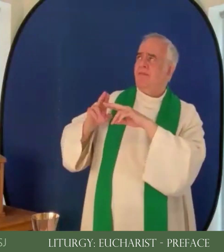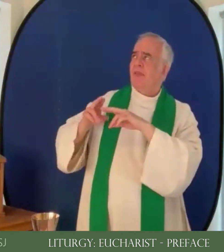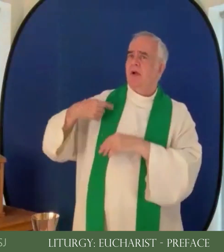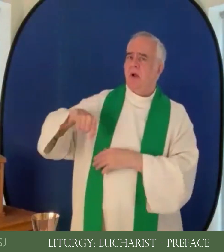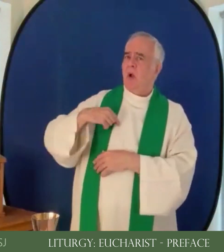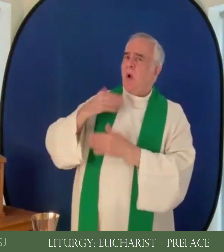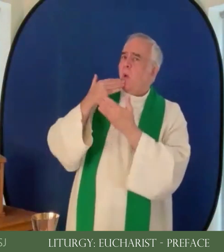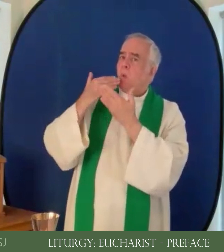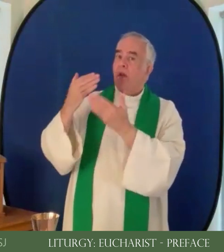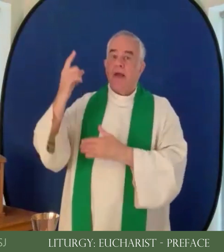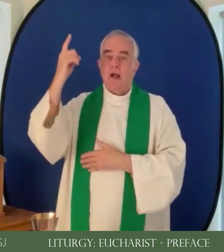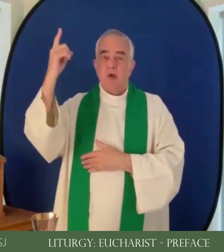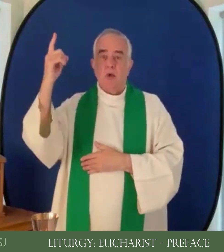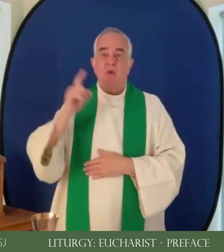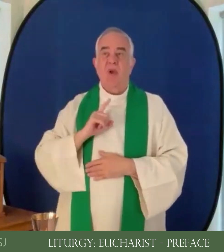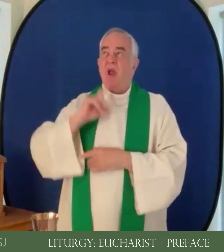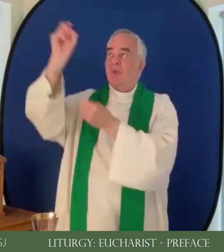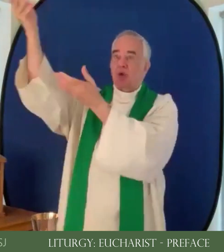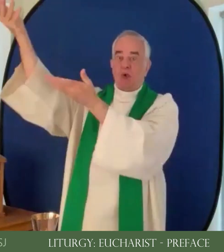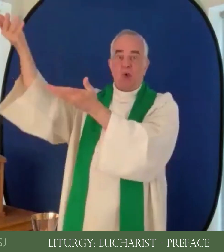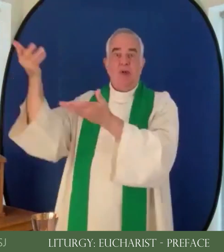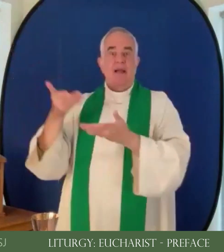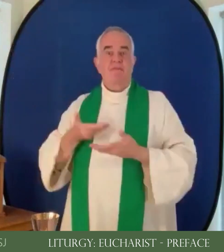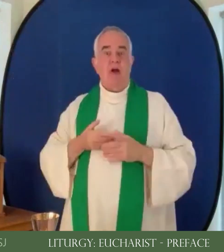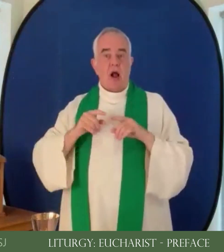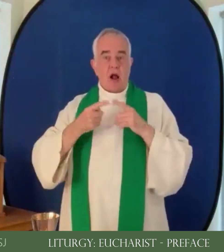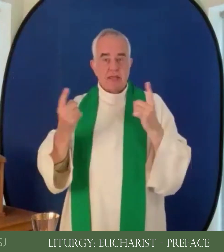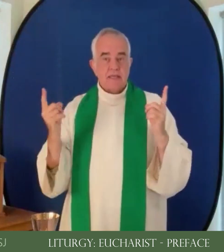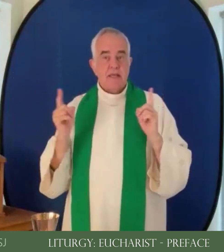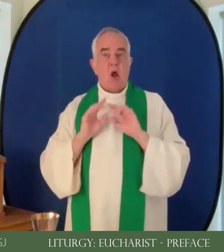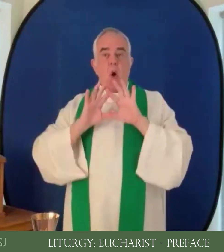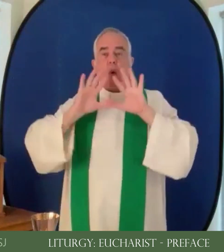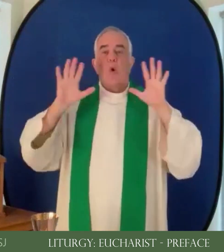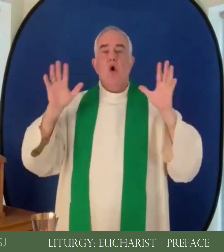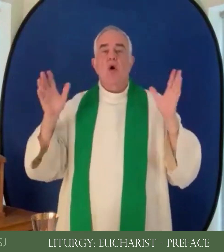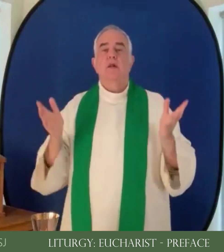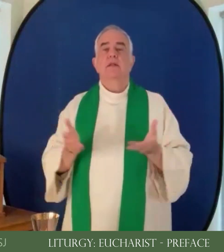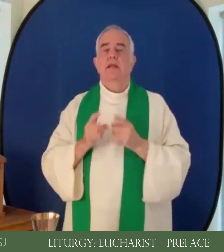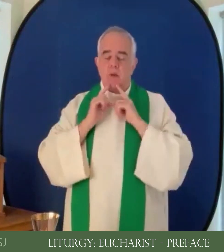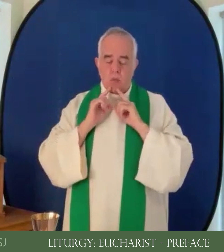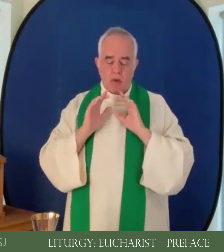Father, we thank you that you give us all that is